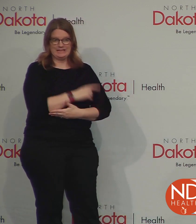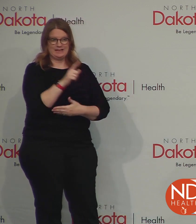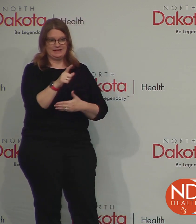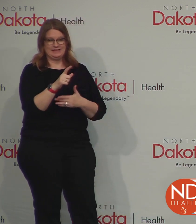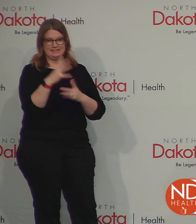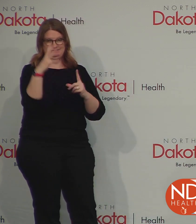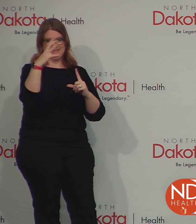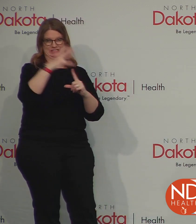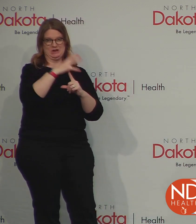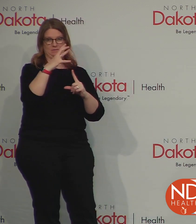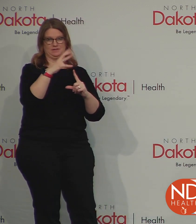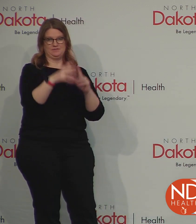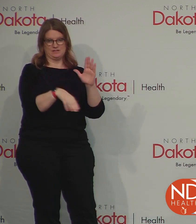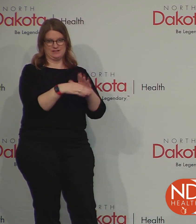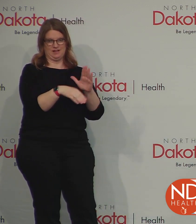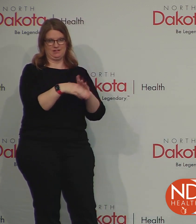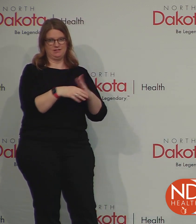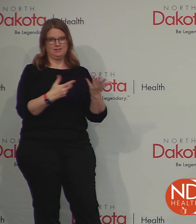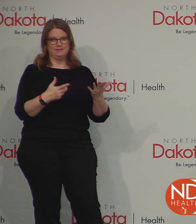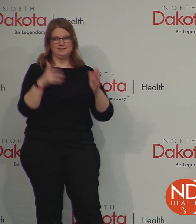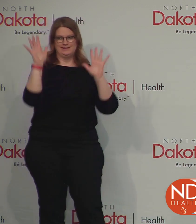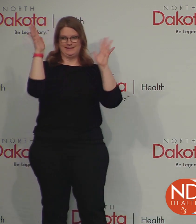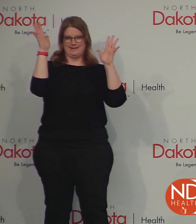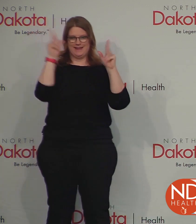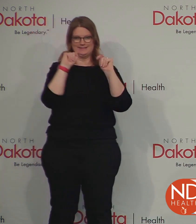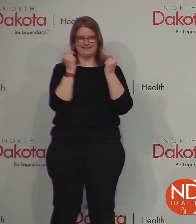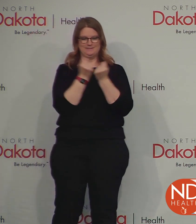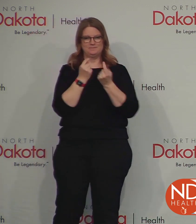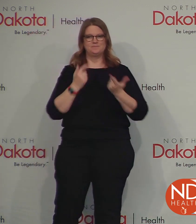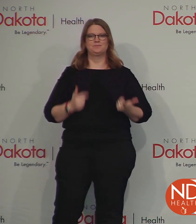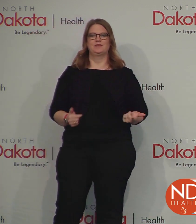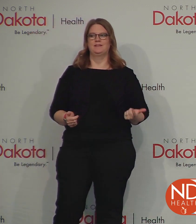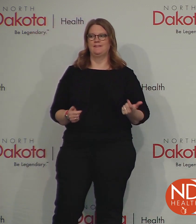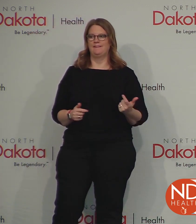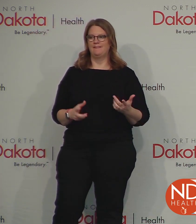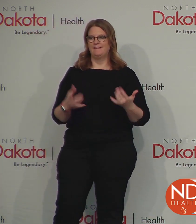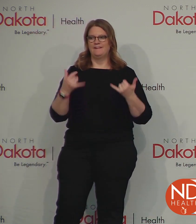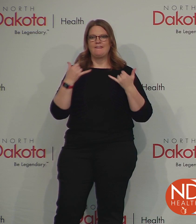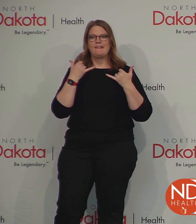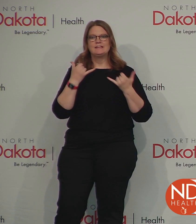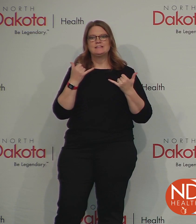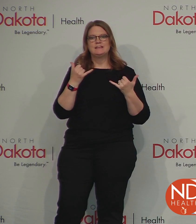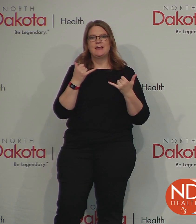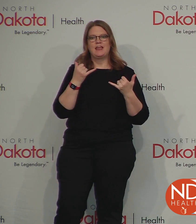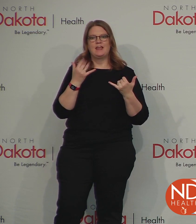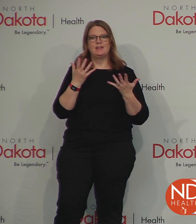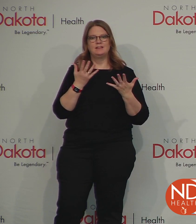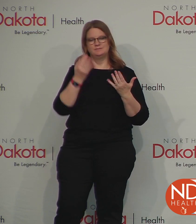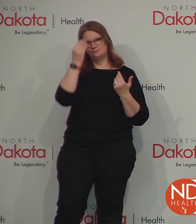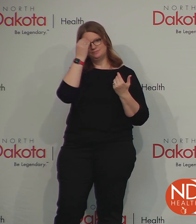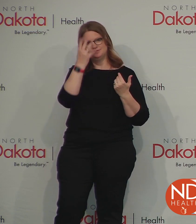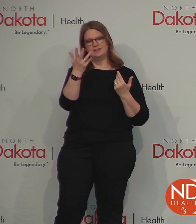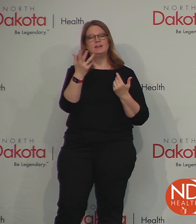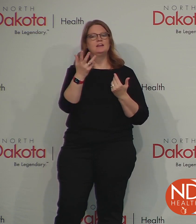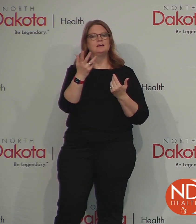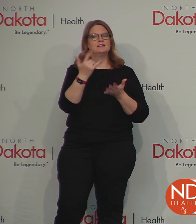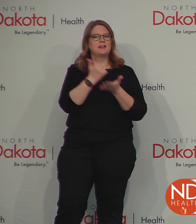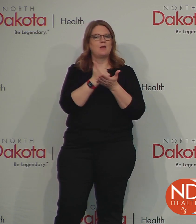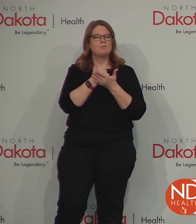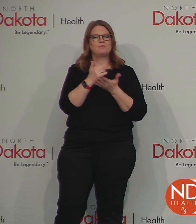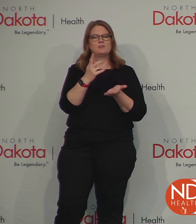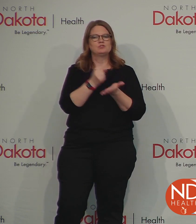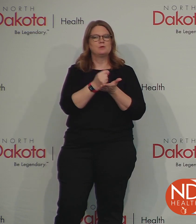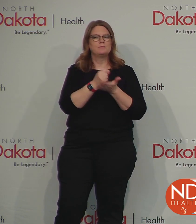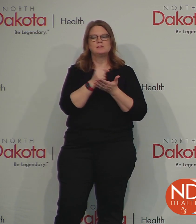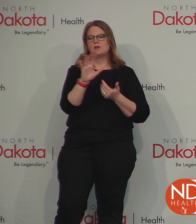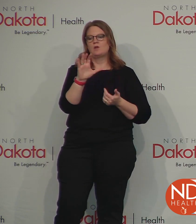big championship for soccer. So way to go, team. Today, I would like to share some modalities for treatment of